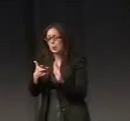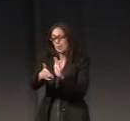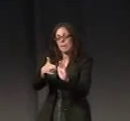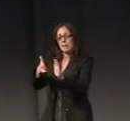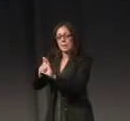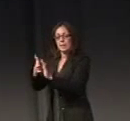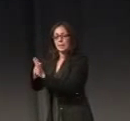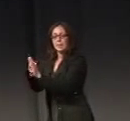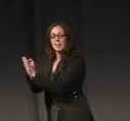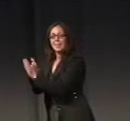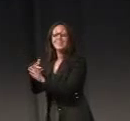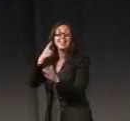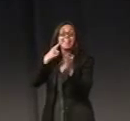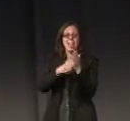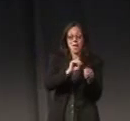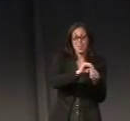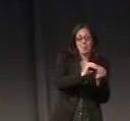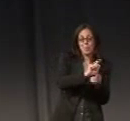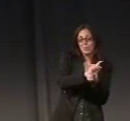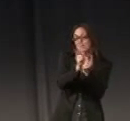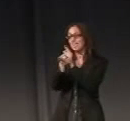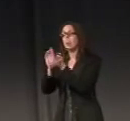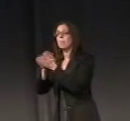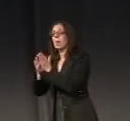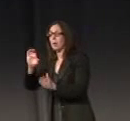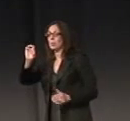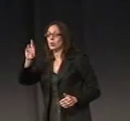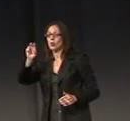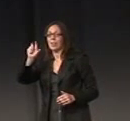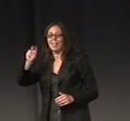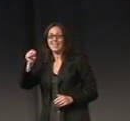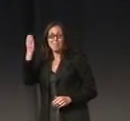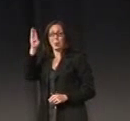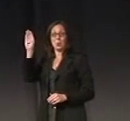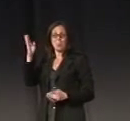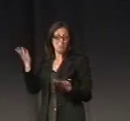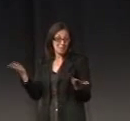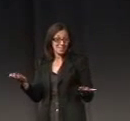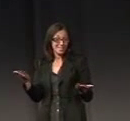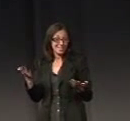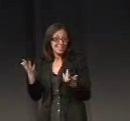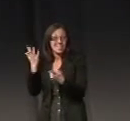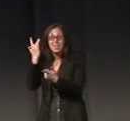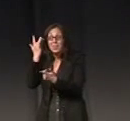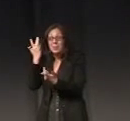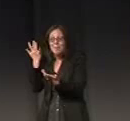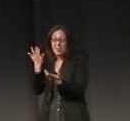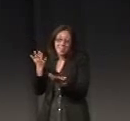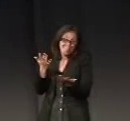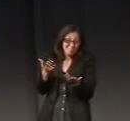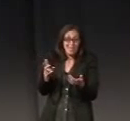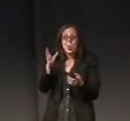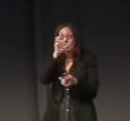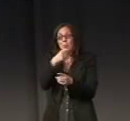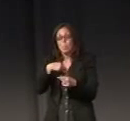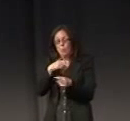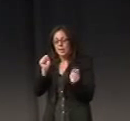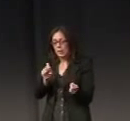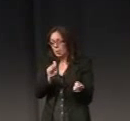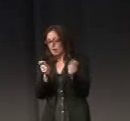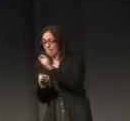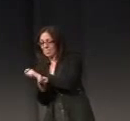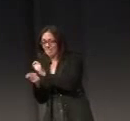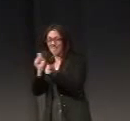blue, precisely because such language has already been appended to them. Their terminological